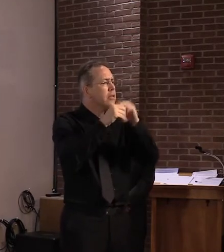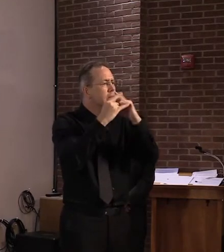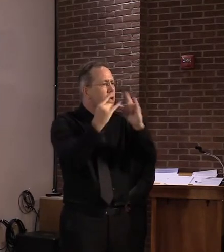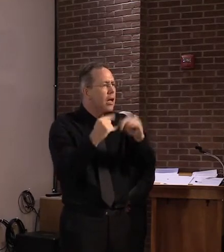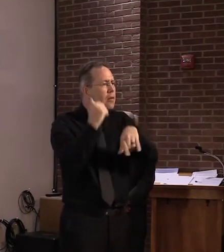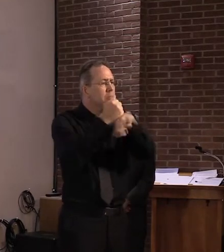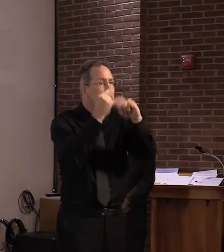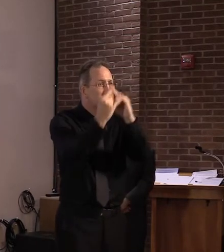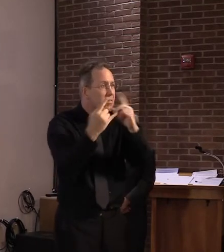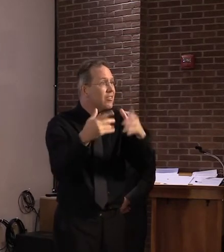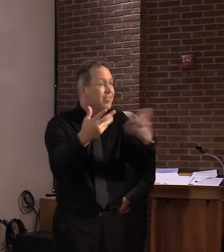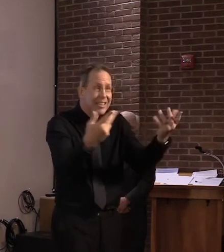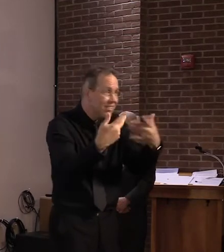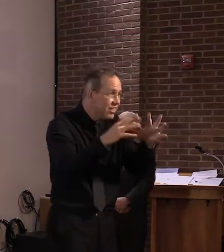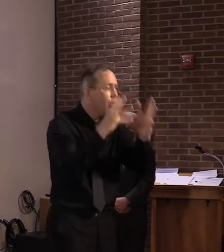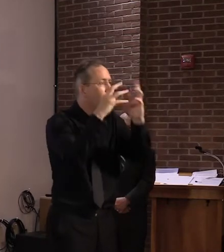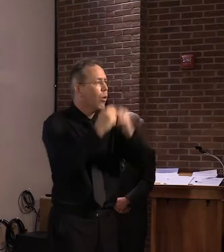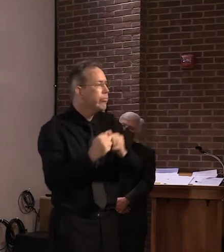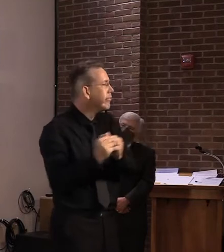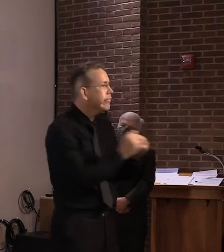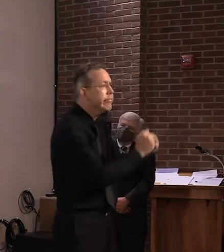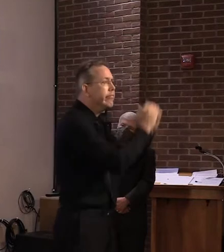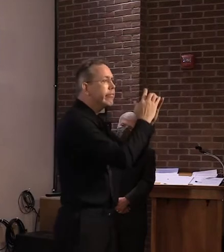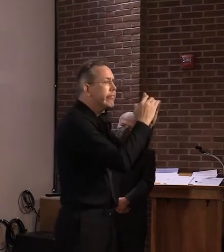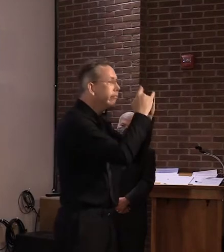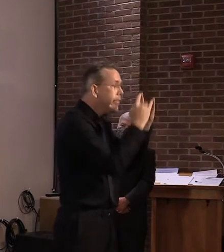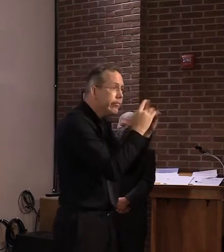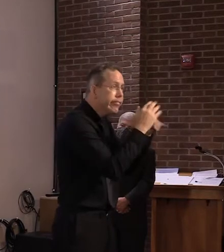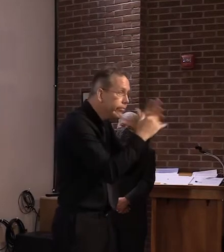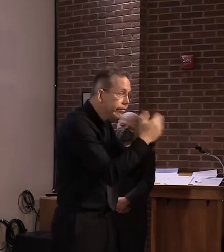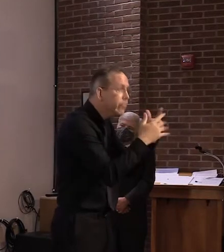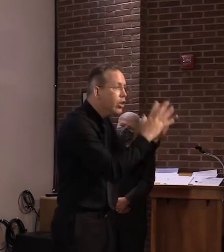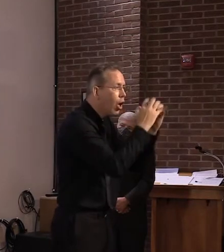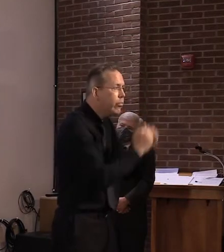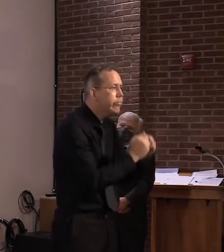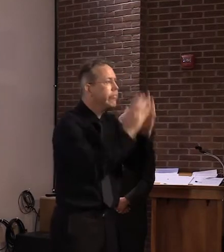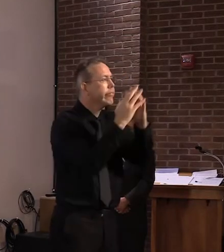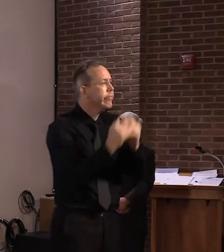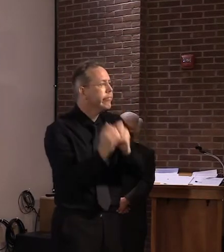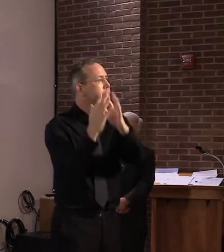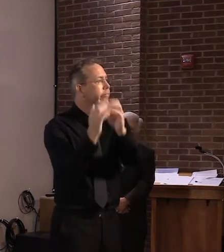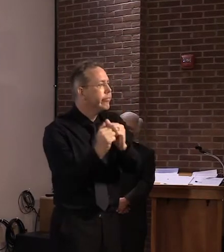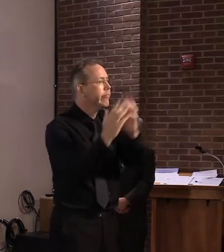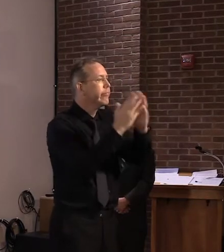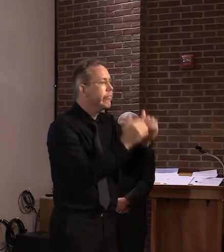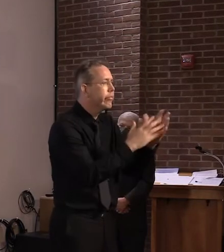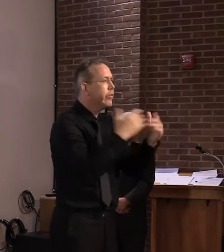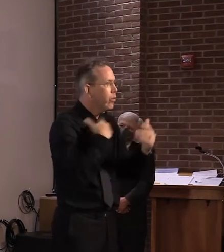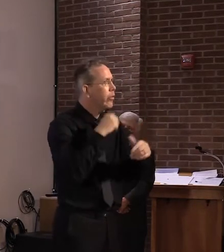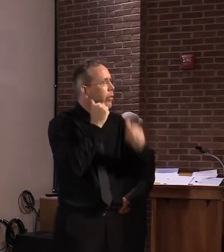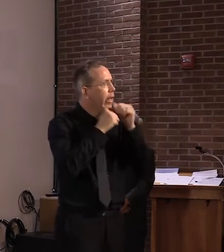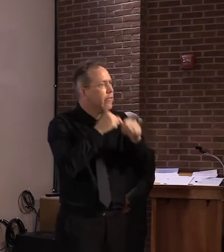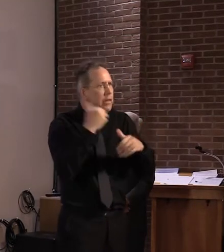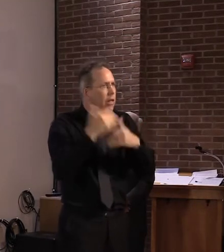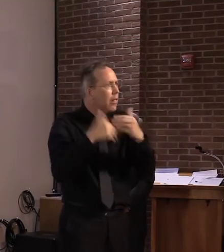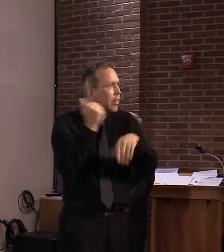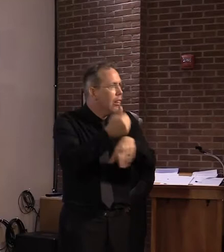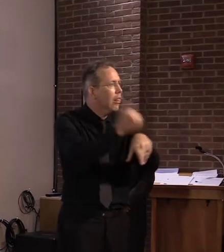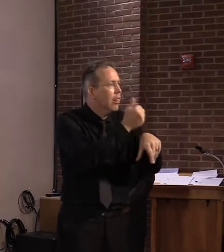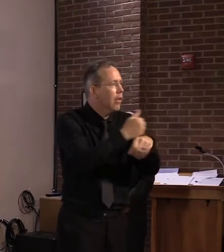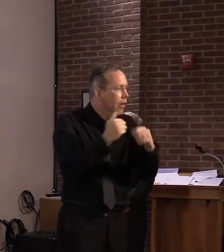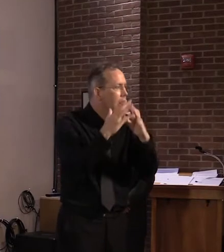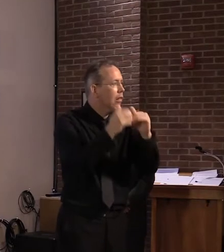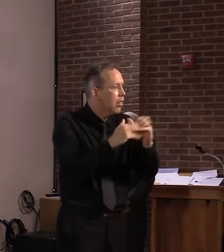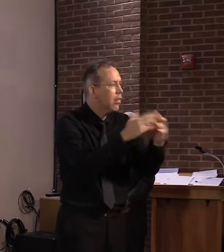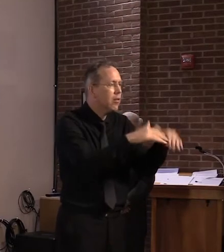than on the day it shows up to town. So that would be one thing. Plus, there are many audiences for testing that